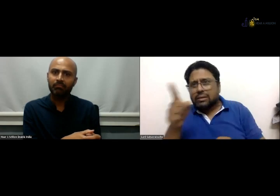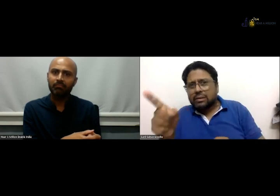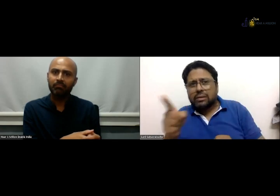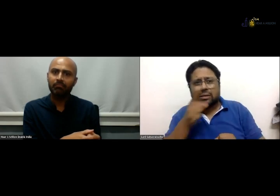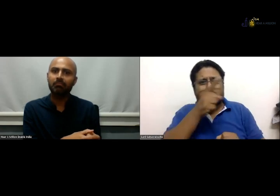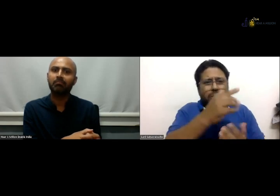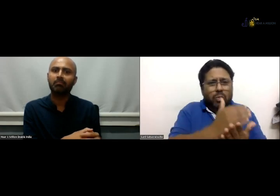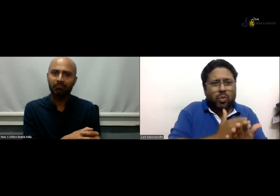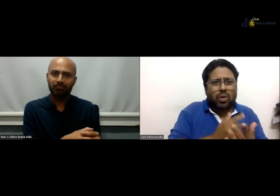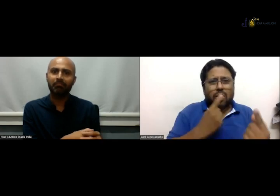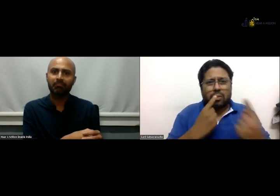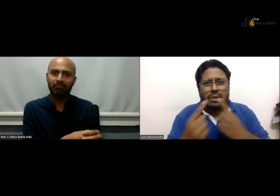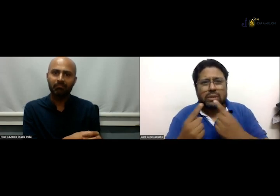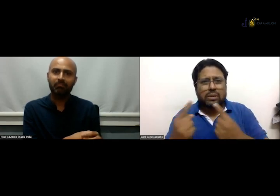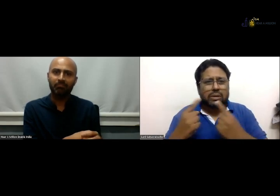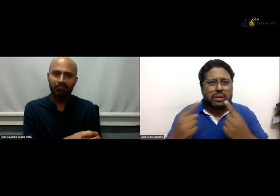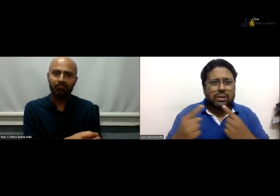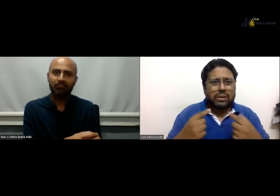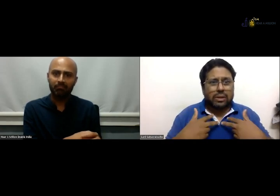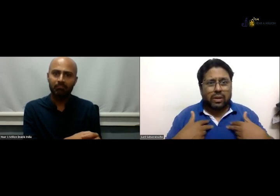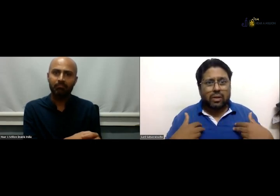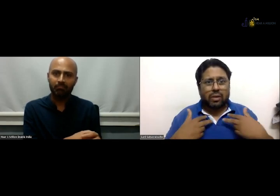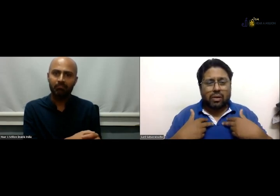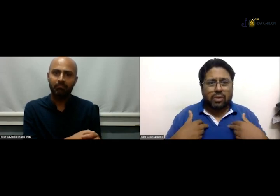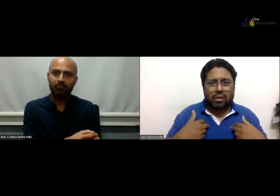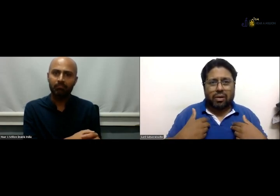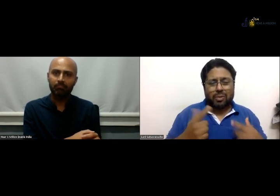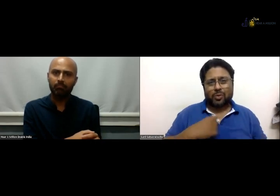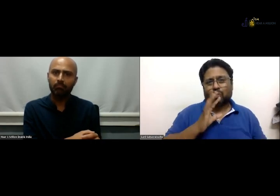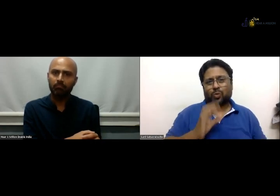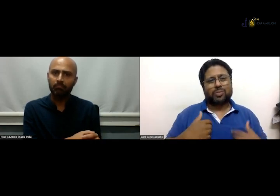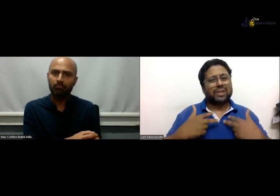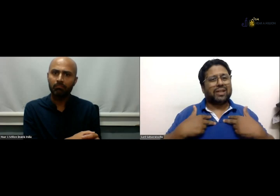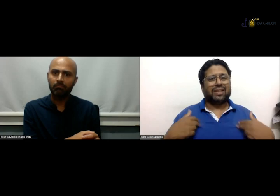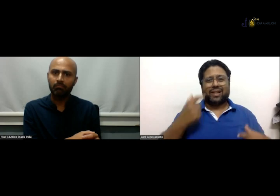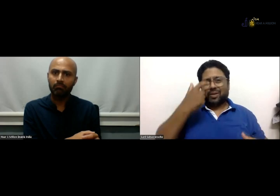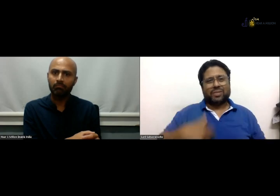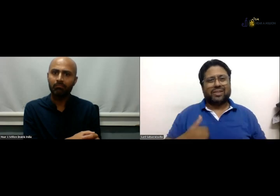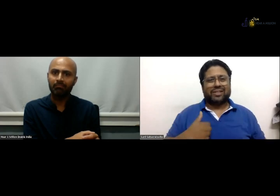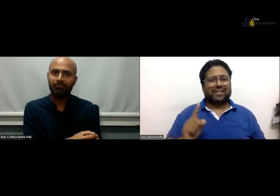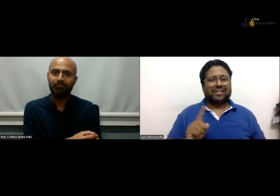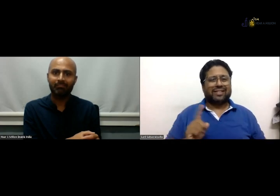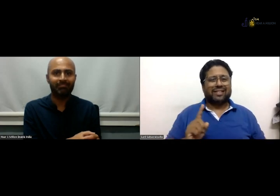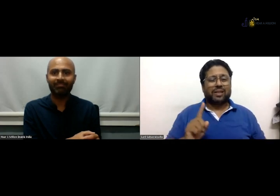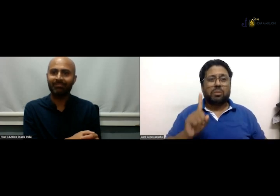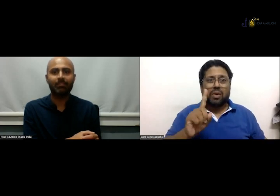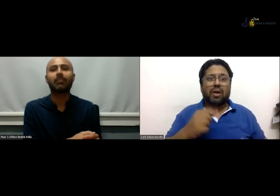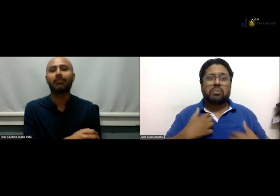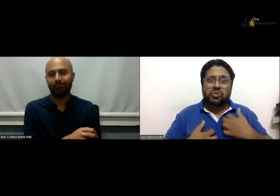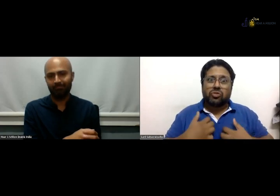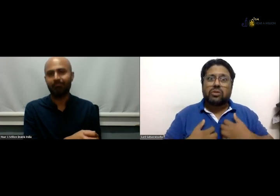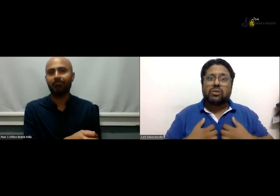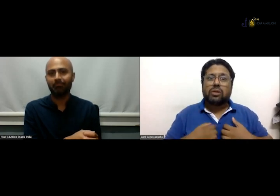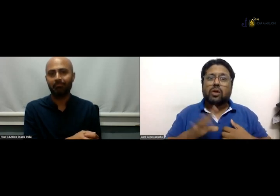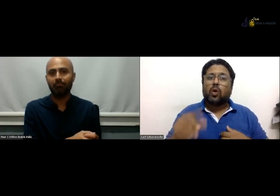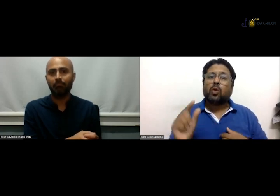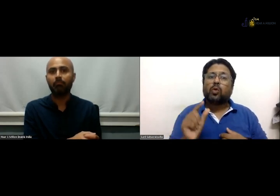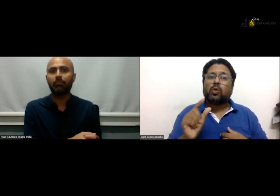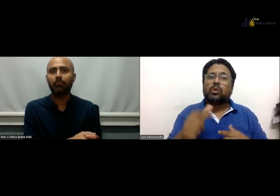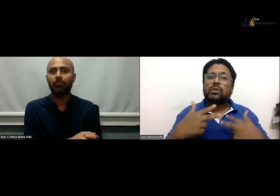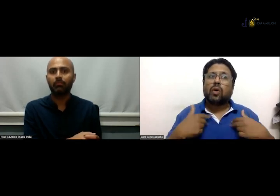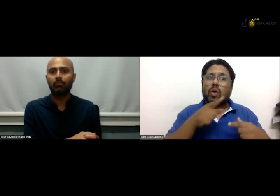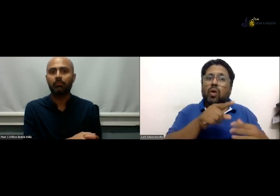Whole day we were together. We talked about so many things. We talked about different programs and, about legal policies.